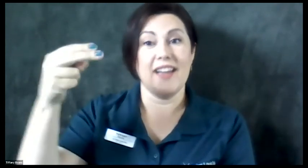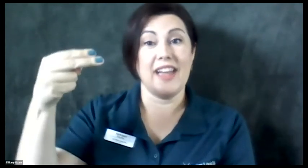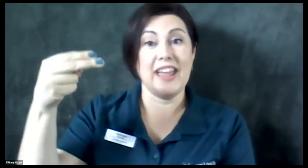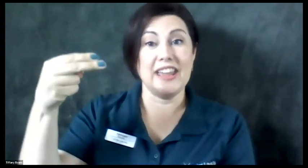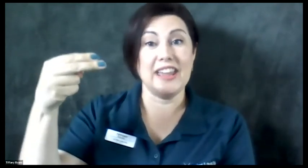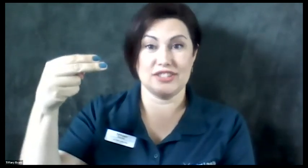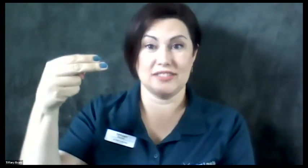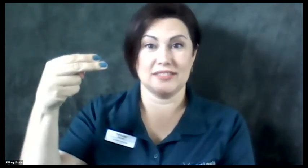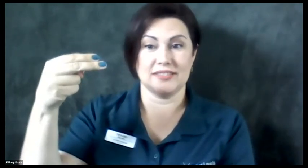H,